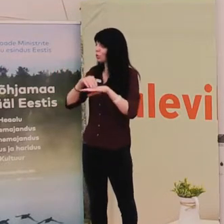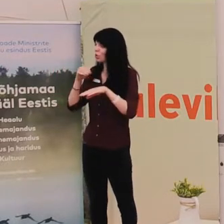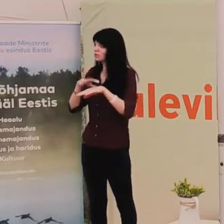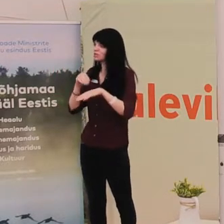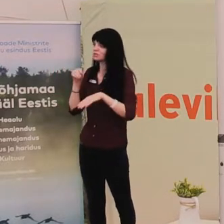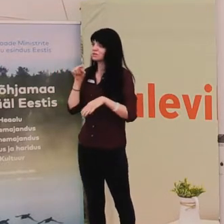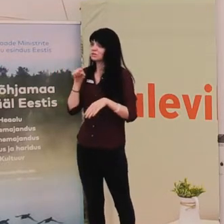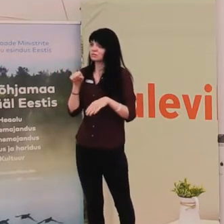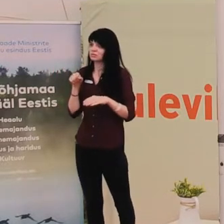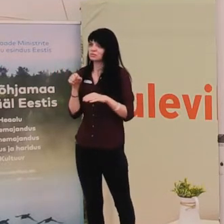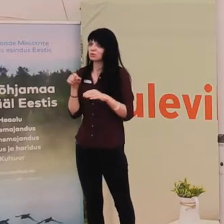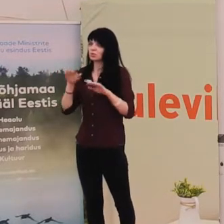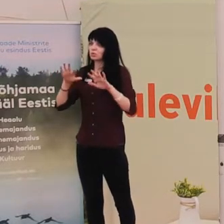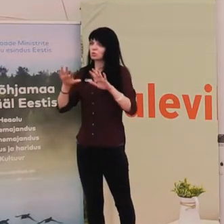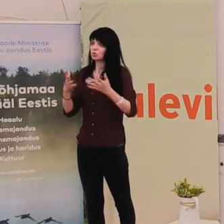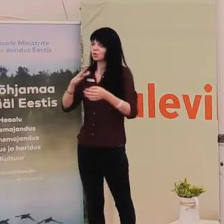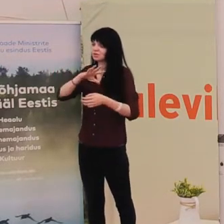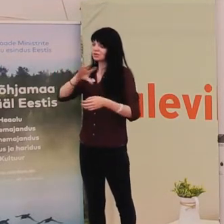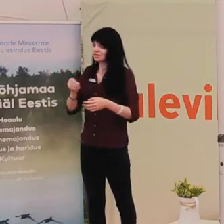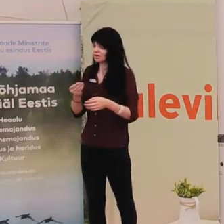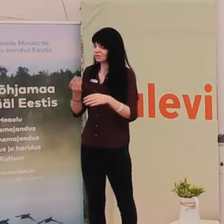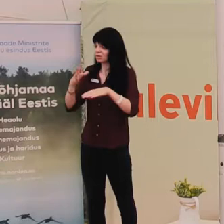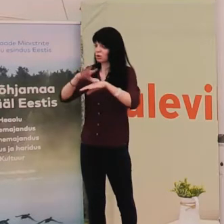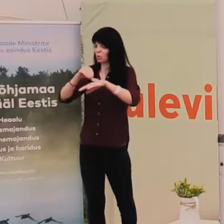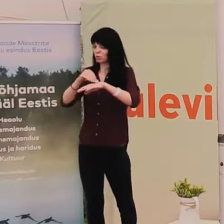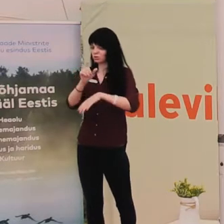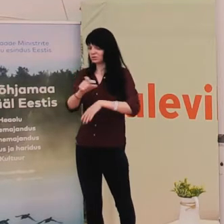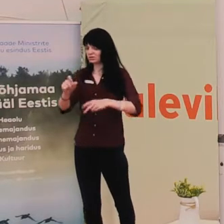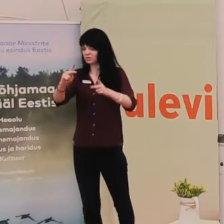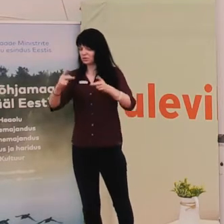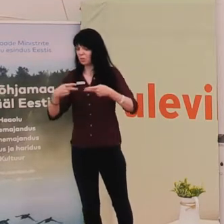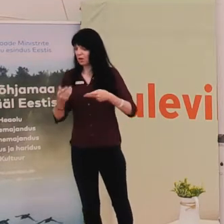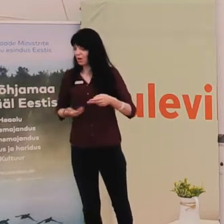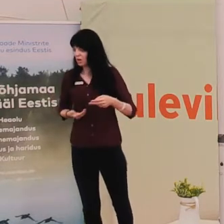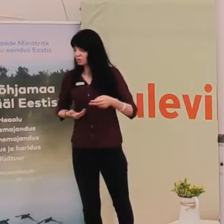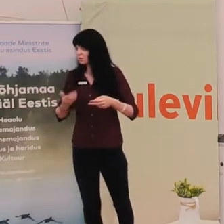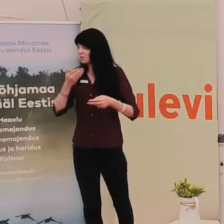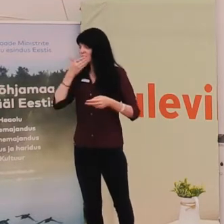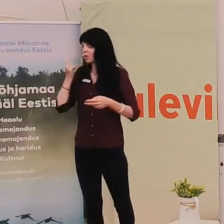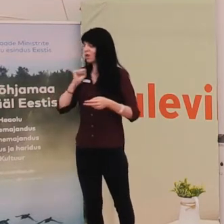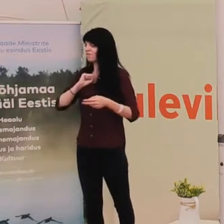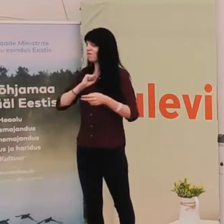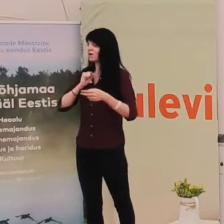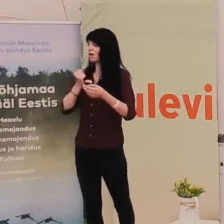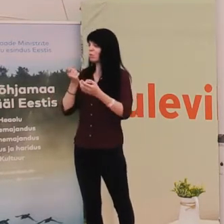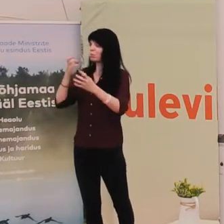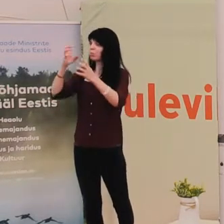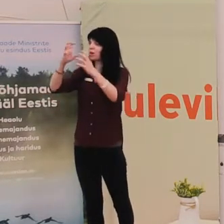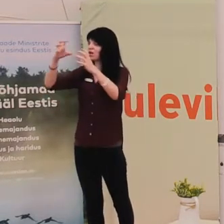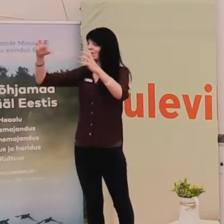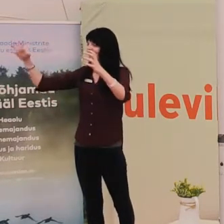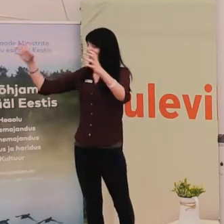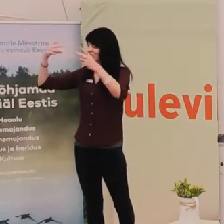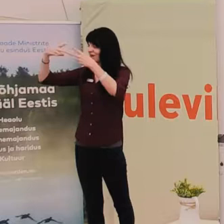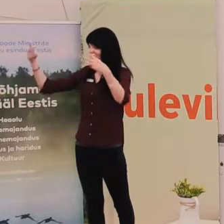the average Swede, if everyone lived like the average Swede, then we would need like 3 or 4 planets. And I think Estonia is not much far